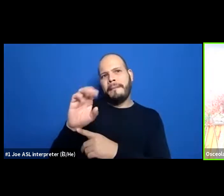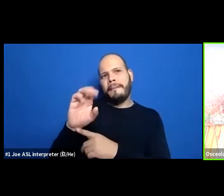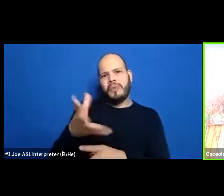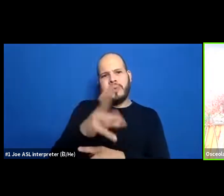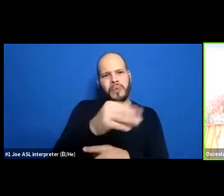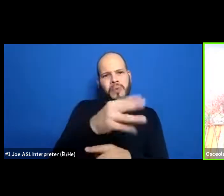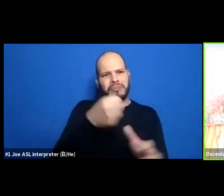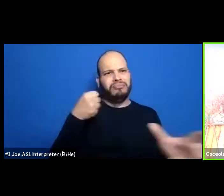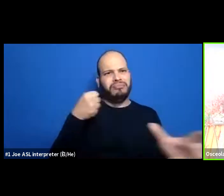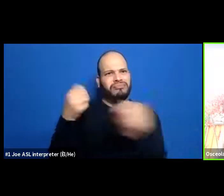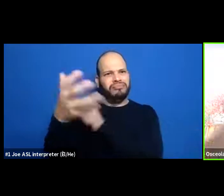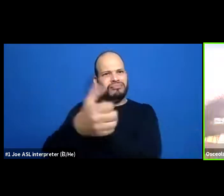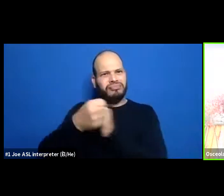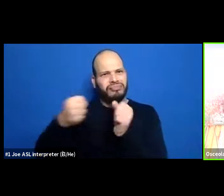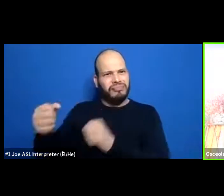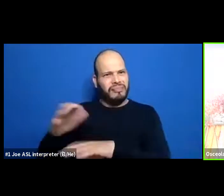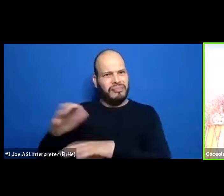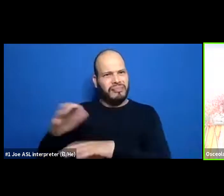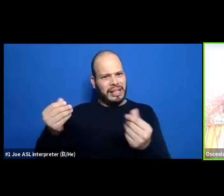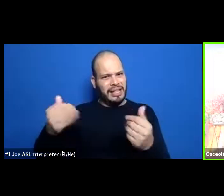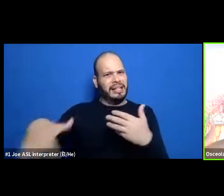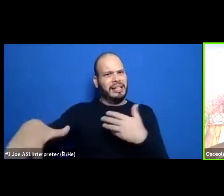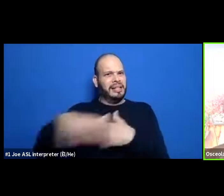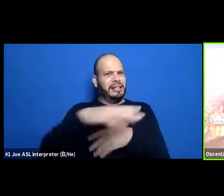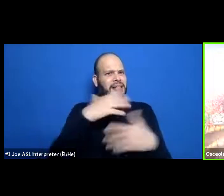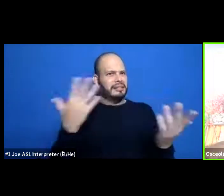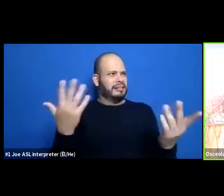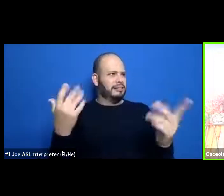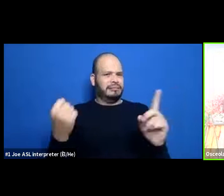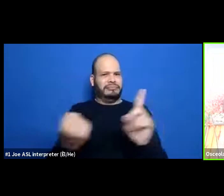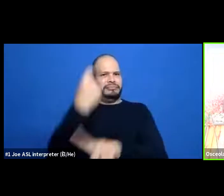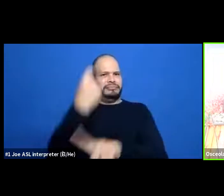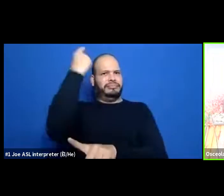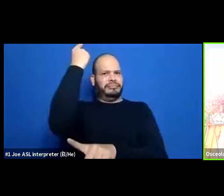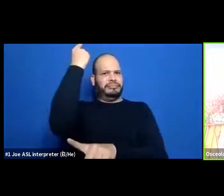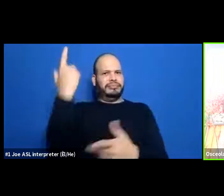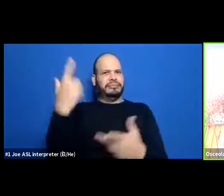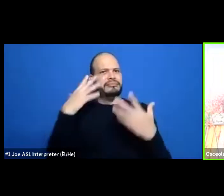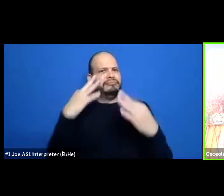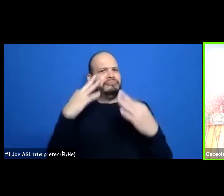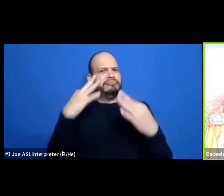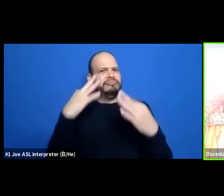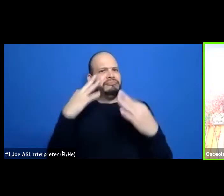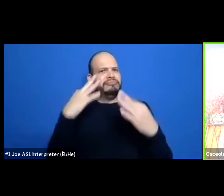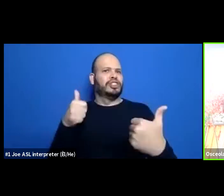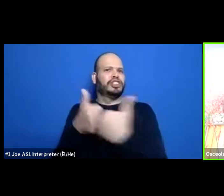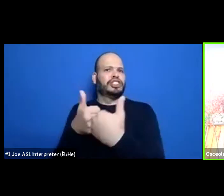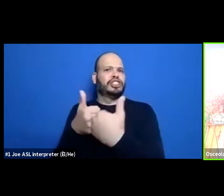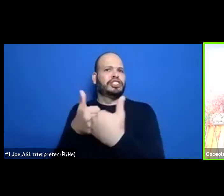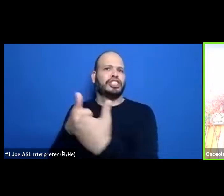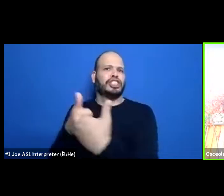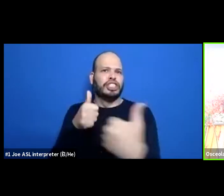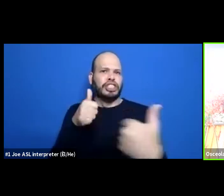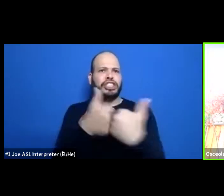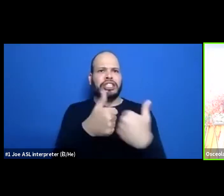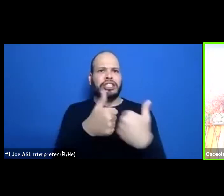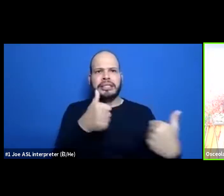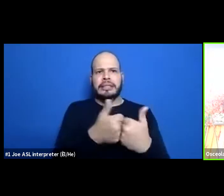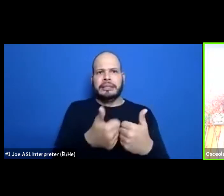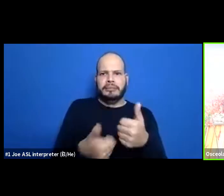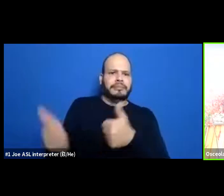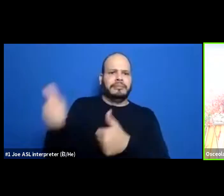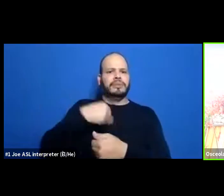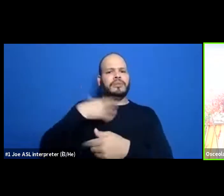and identities that allow for a challenging of white supremacist logics, right? When African people